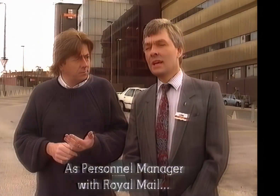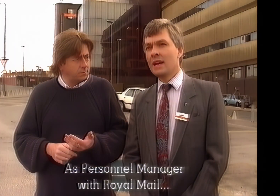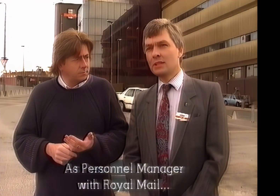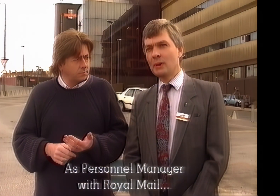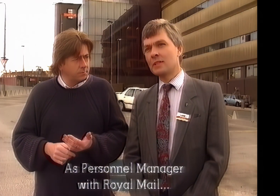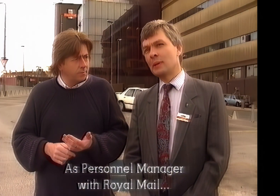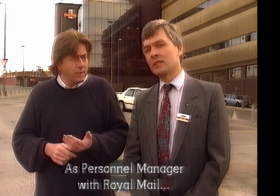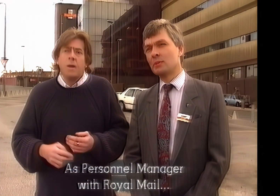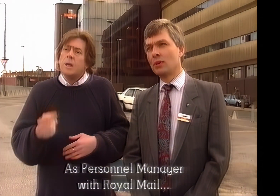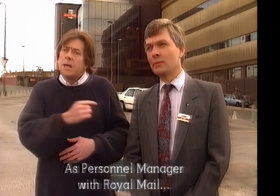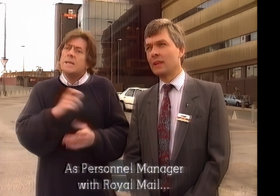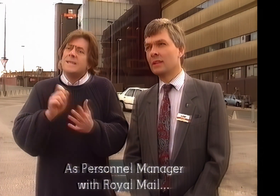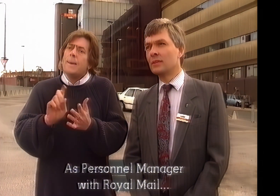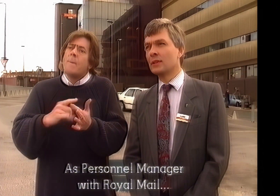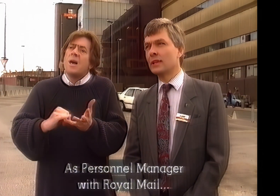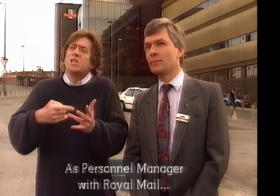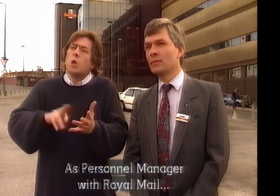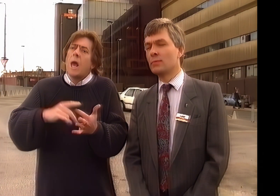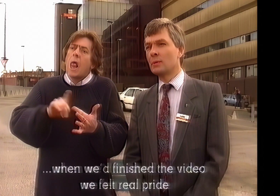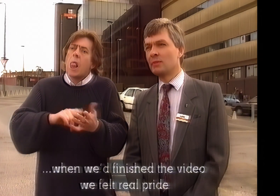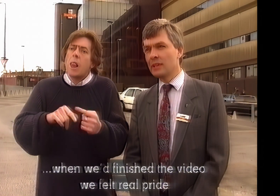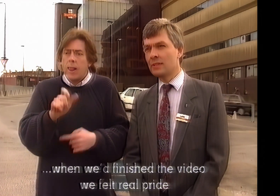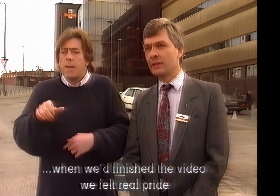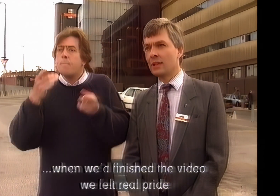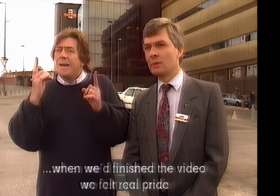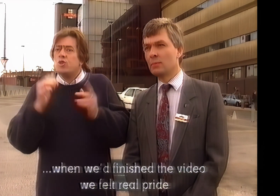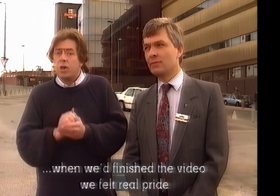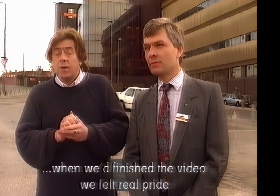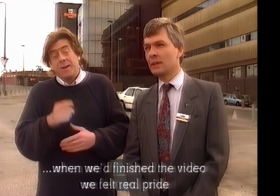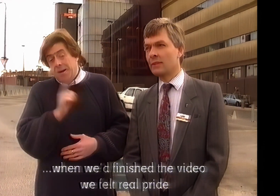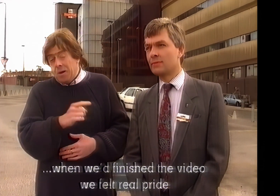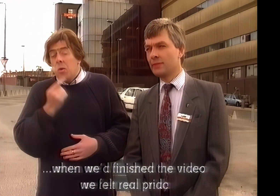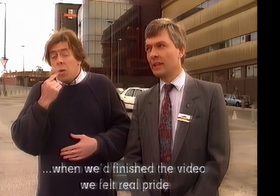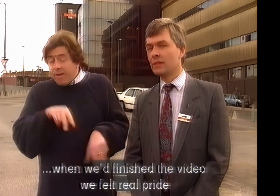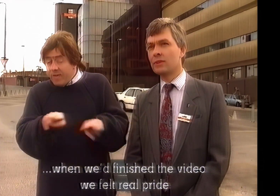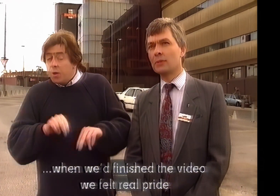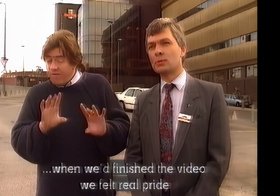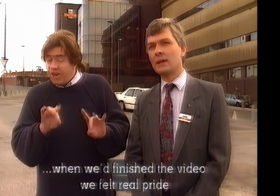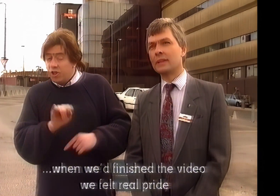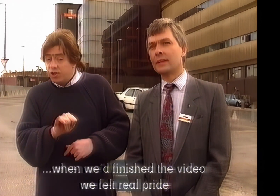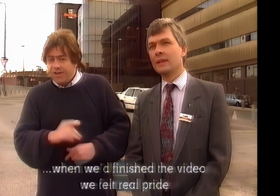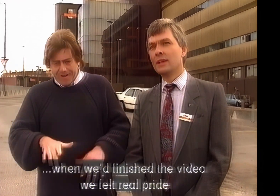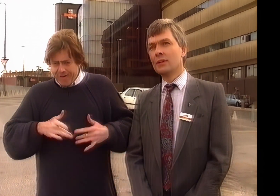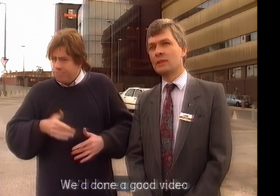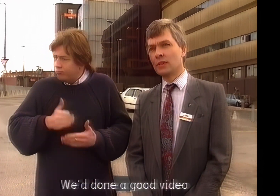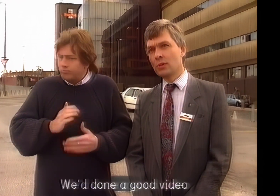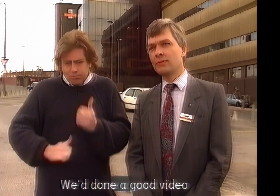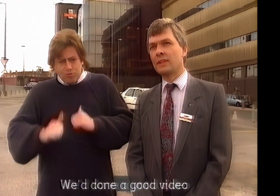As a personnel manager with Royal Mail, when we finished the video, we had a feeling of real pride. We'd done a good